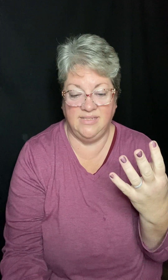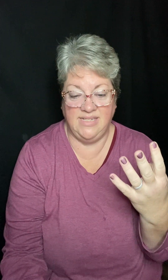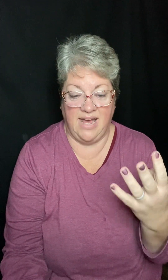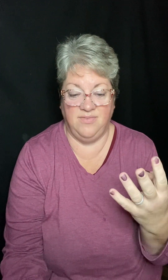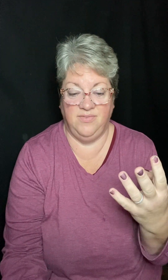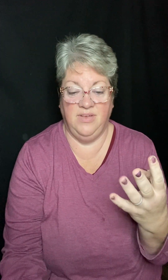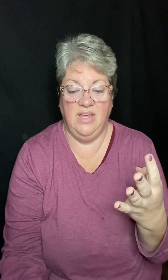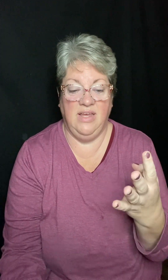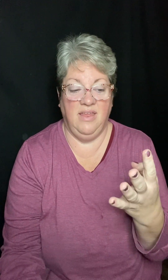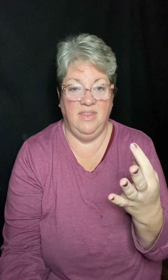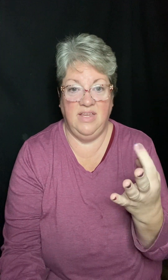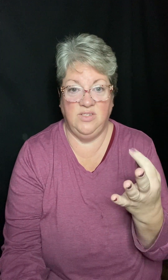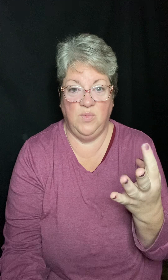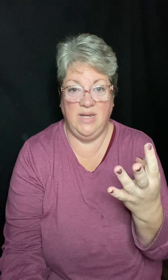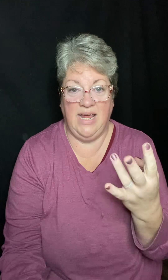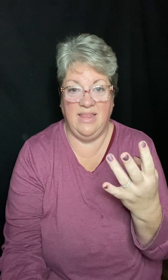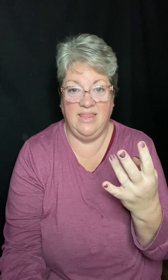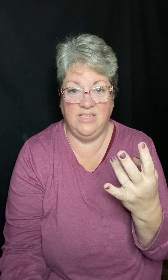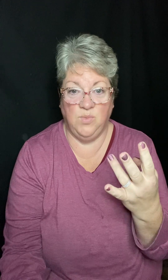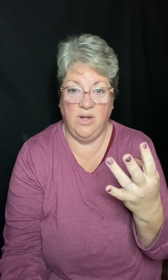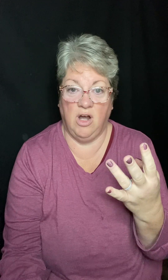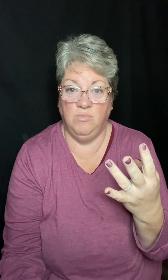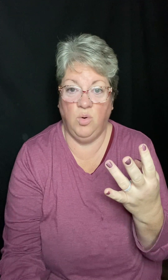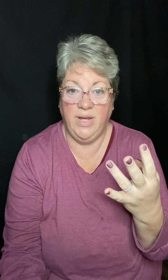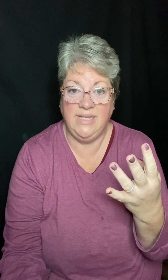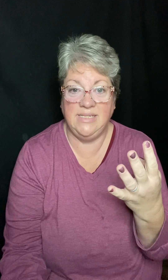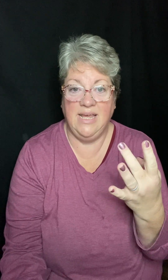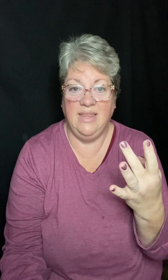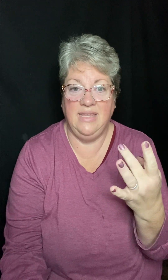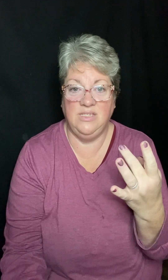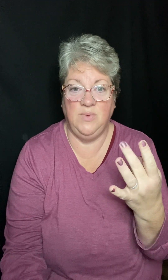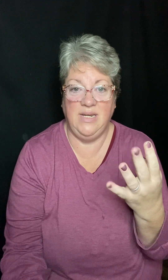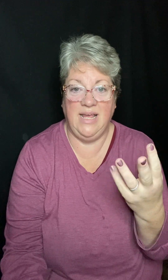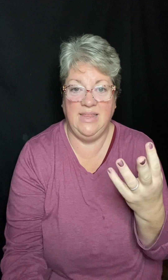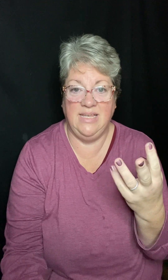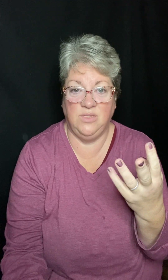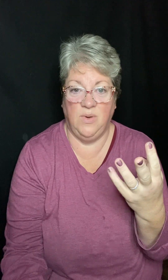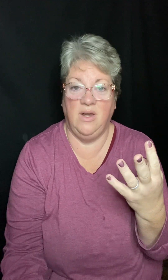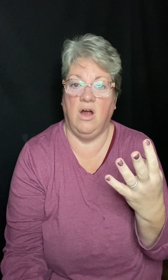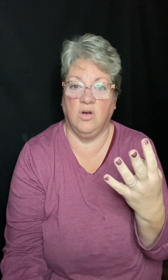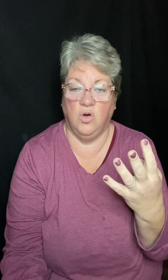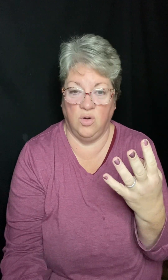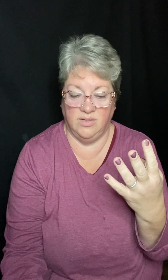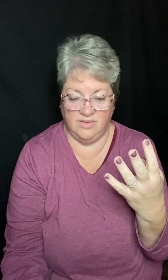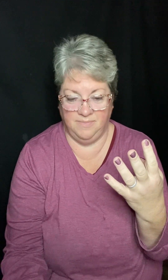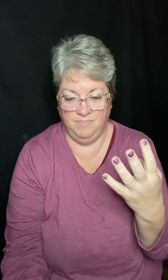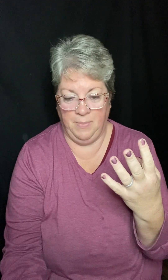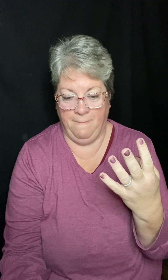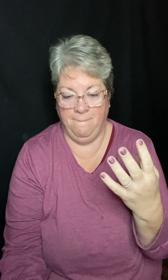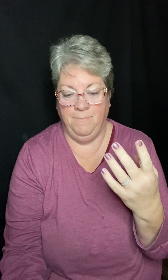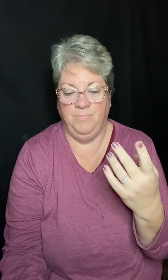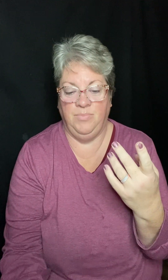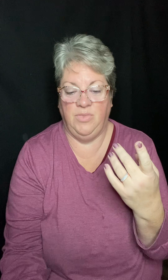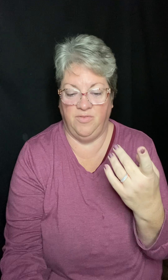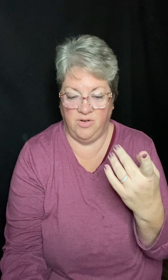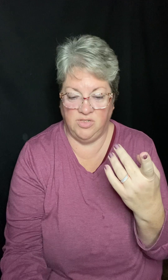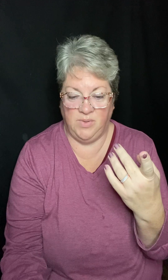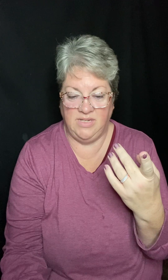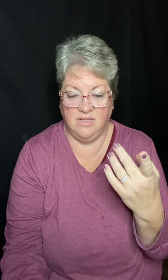deaf. This one and this one are boys, this one and this one are girls. The first one is